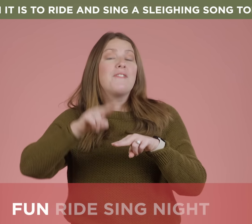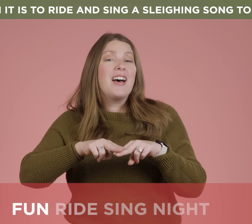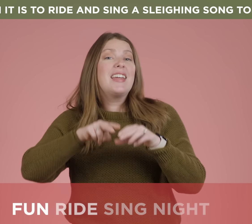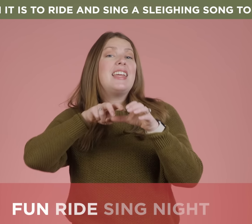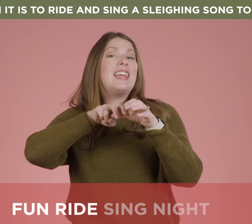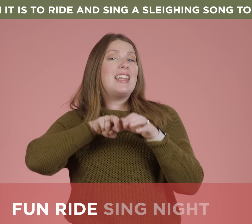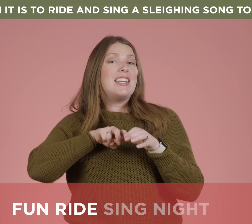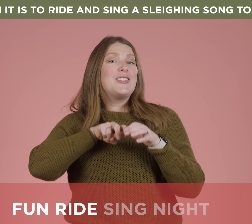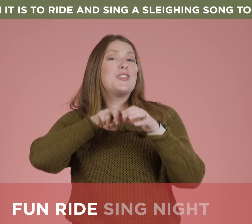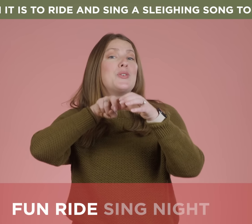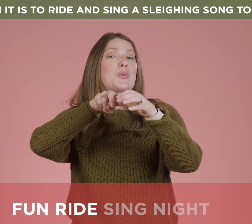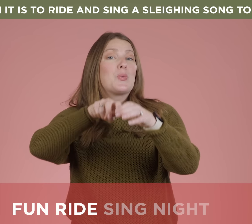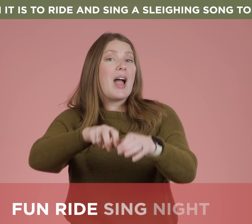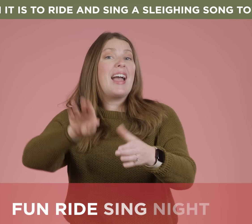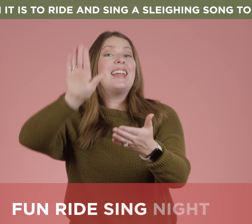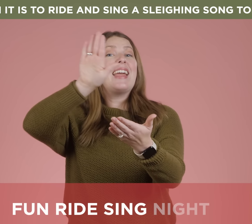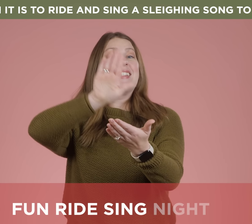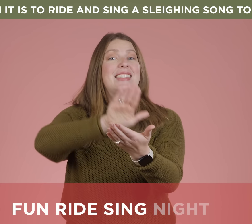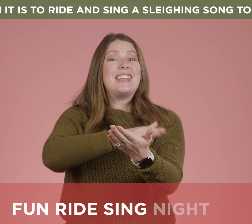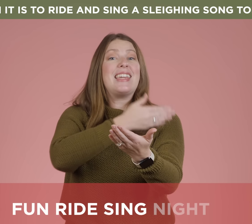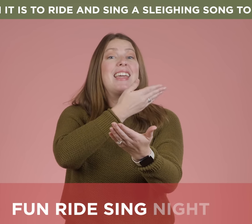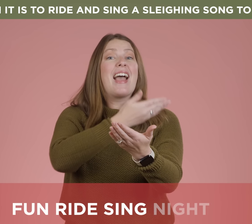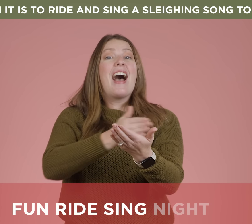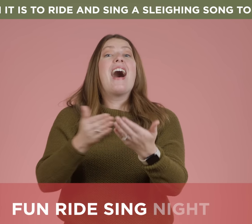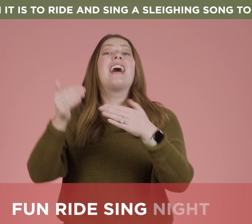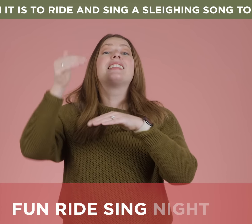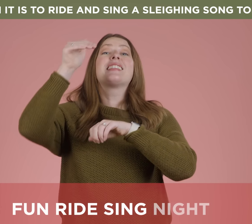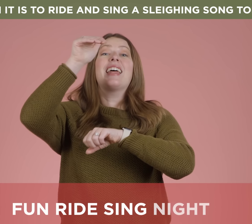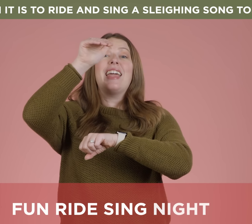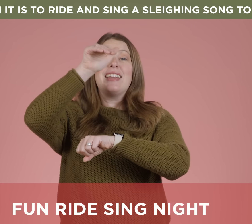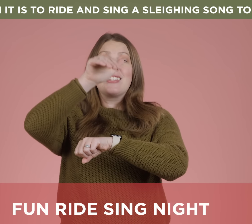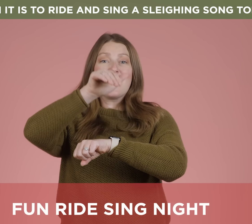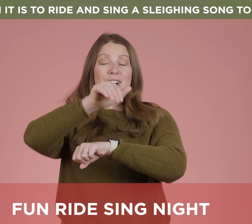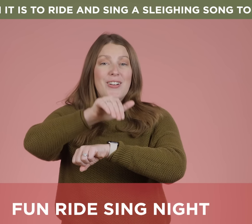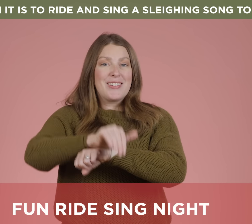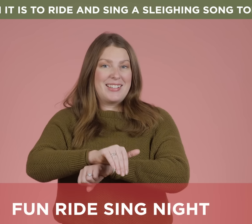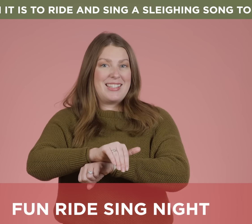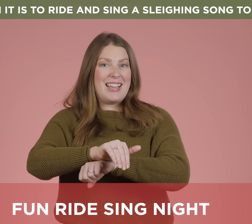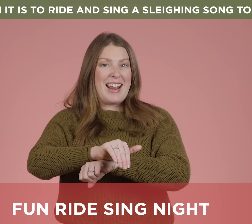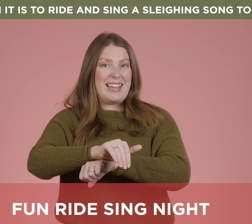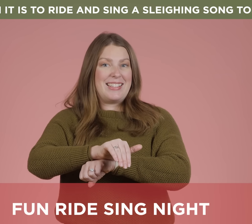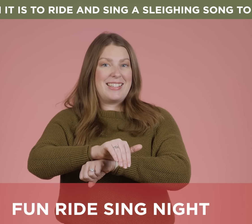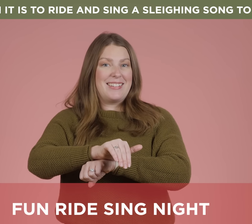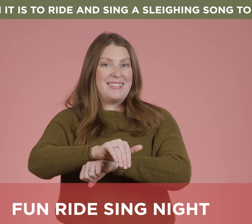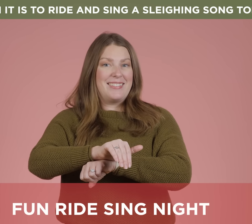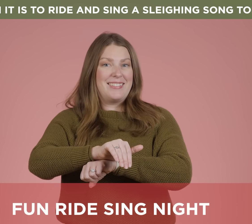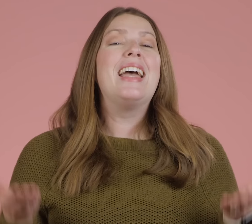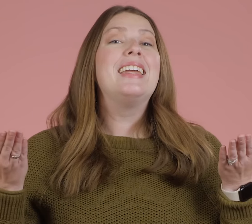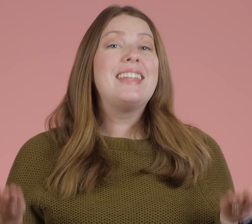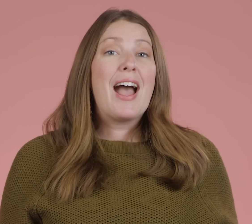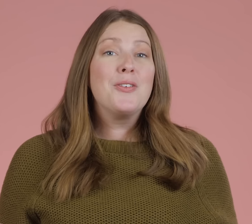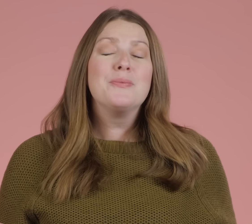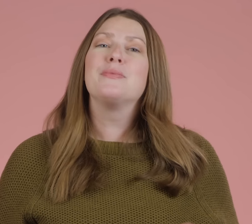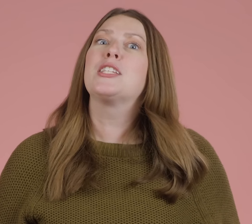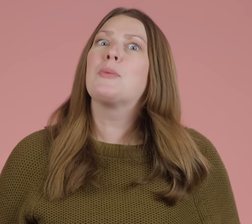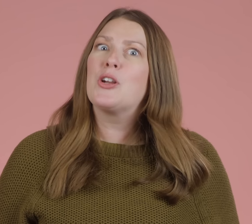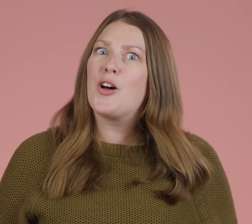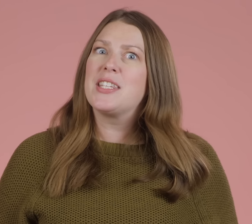fun it is to ride and sing a sleighing song tonight. Now, let's put it all